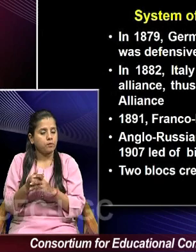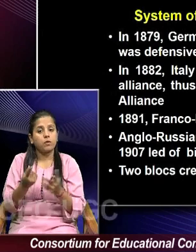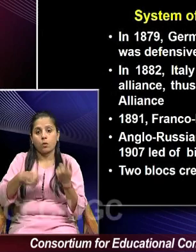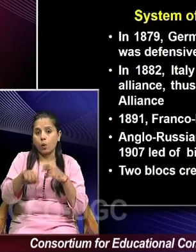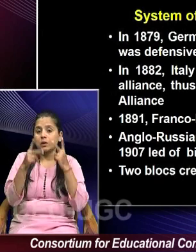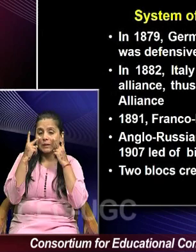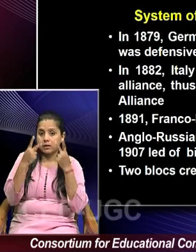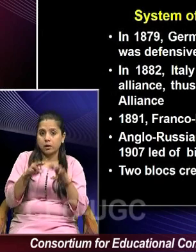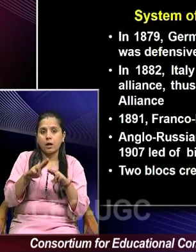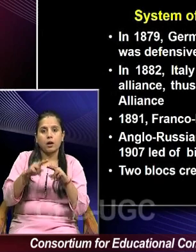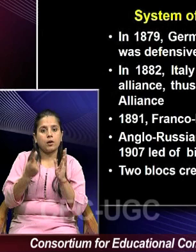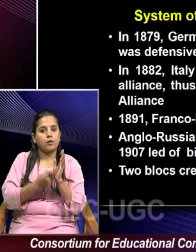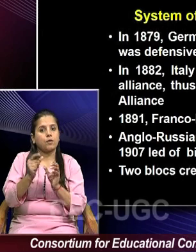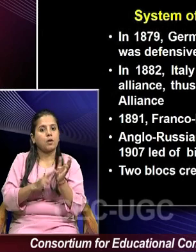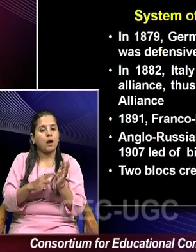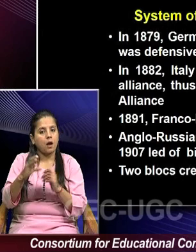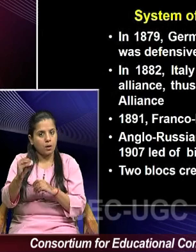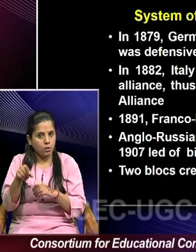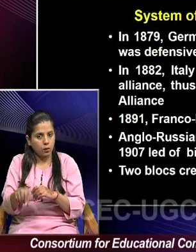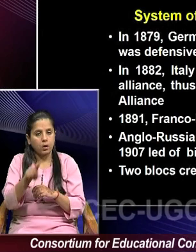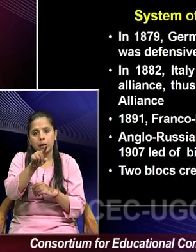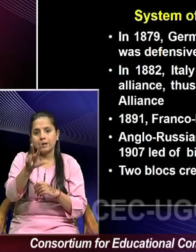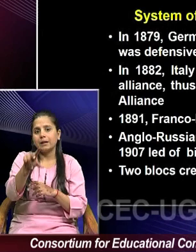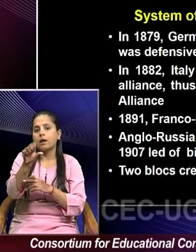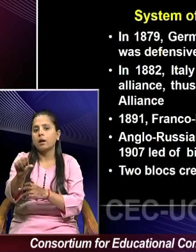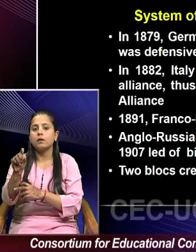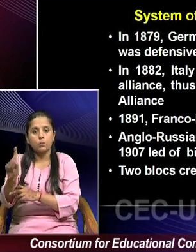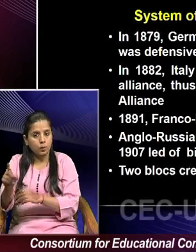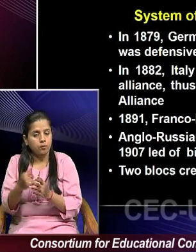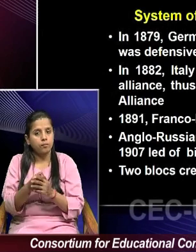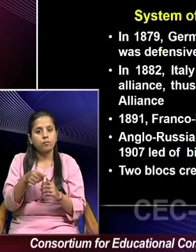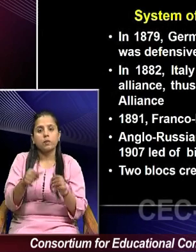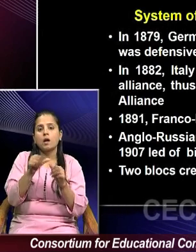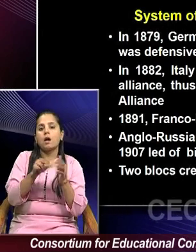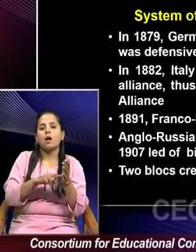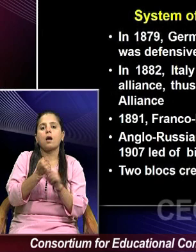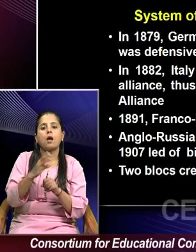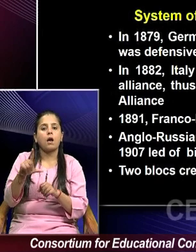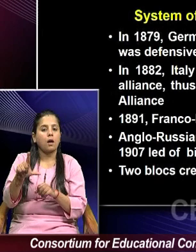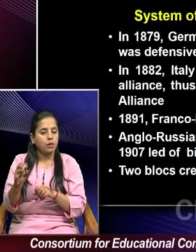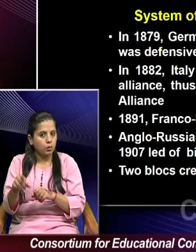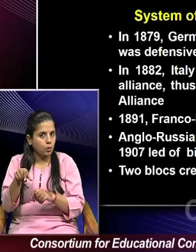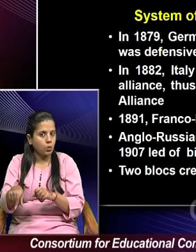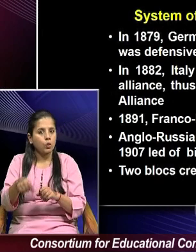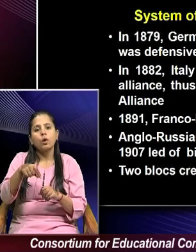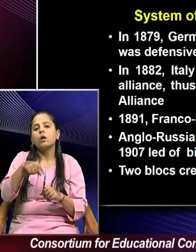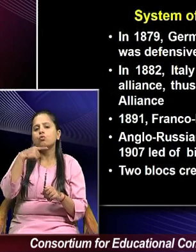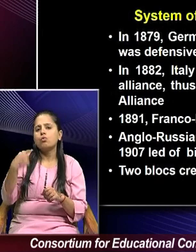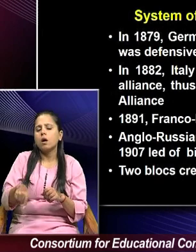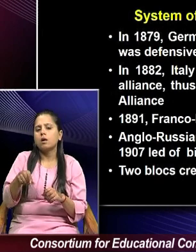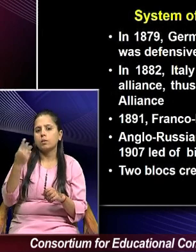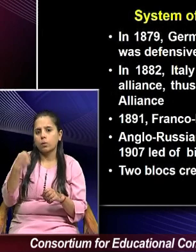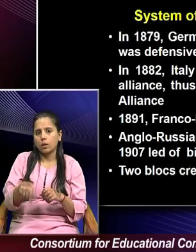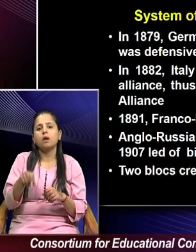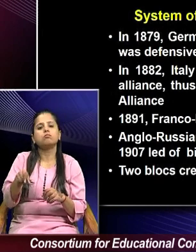that the Franco-Russian alliance in 1891 and the Anglo-Russian Convention of 3rd August 1907, which led to